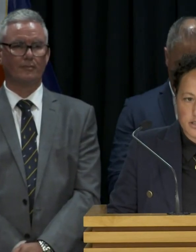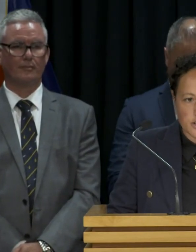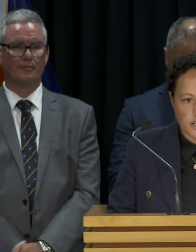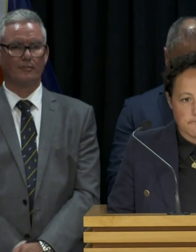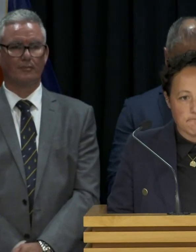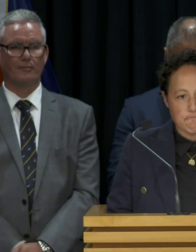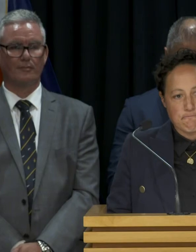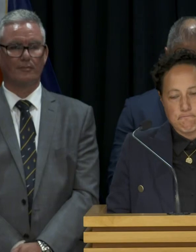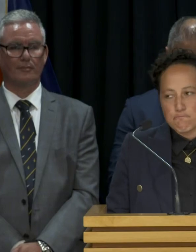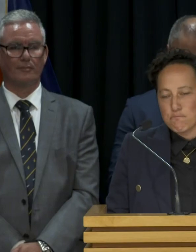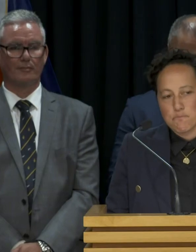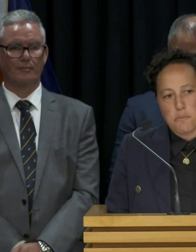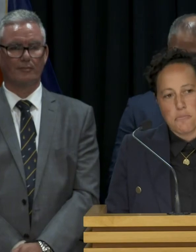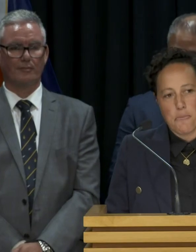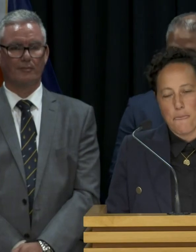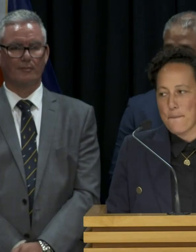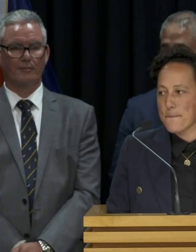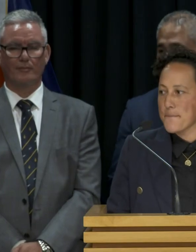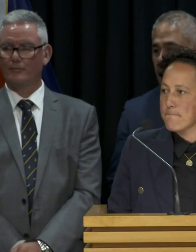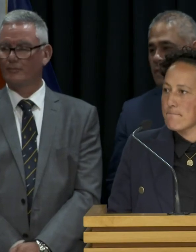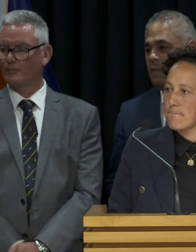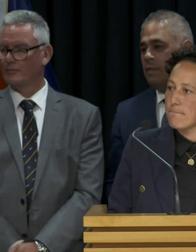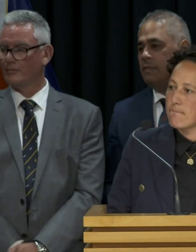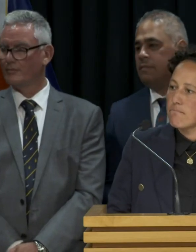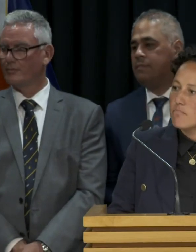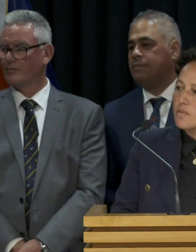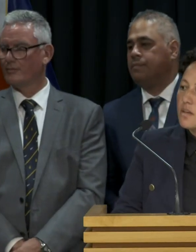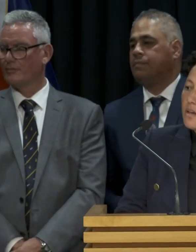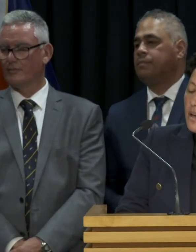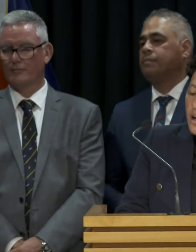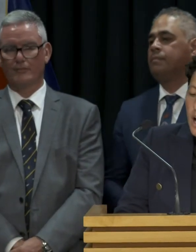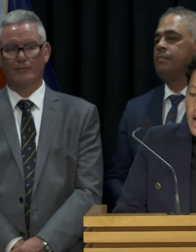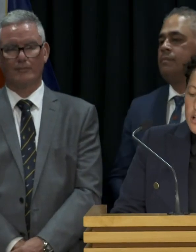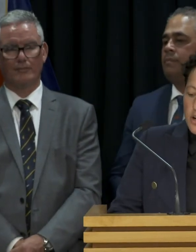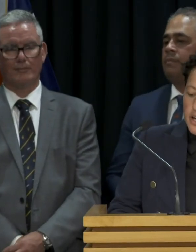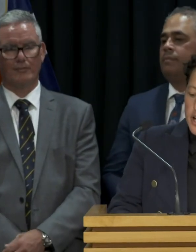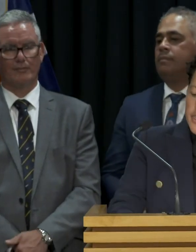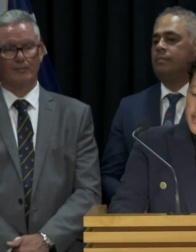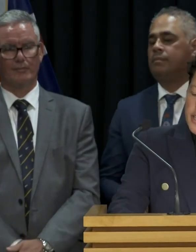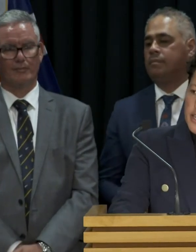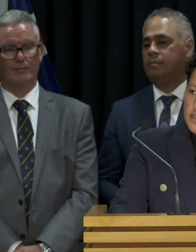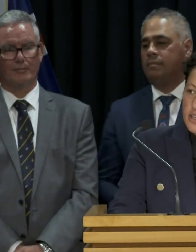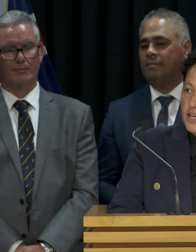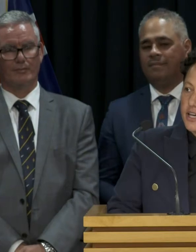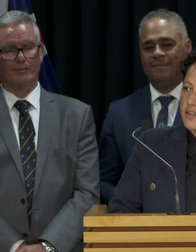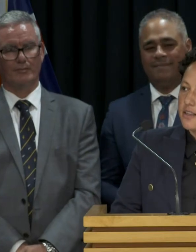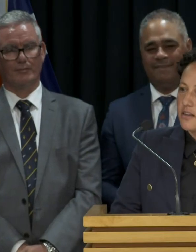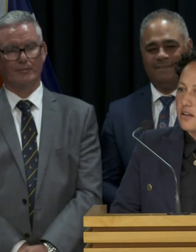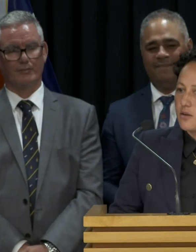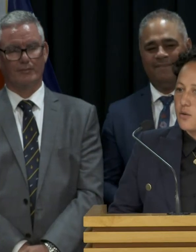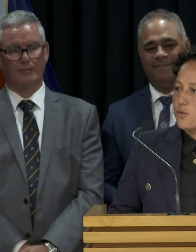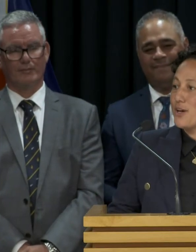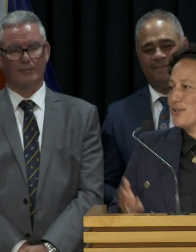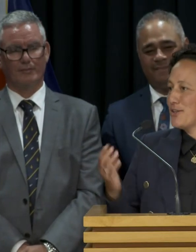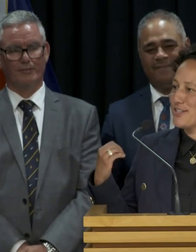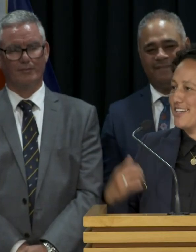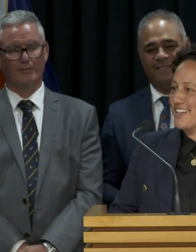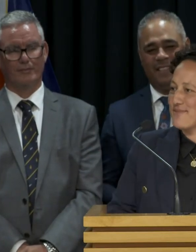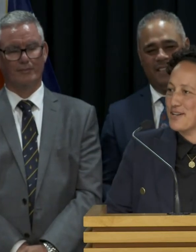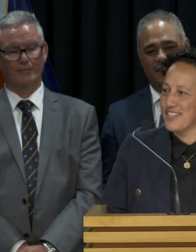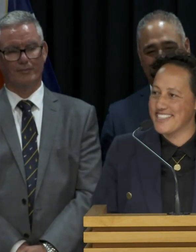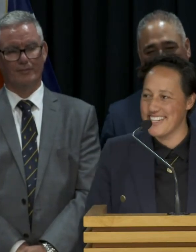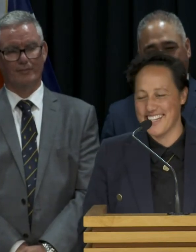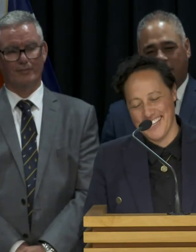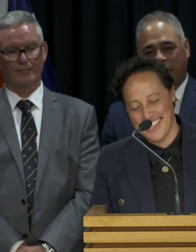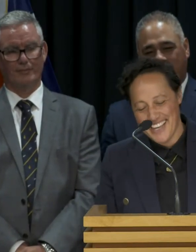next steps of this journey. Why are you the right fit for that portfolio? Oh, look, I think, why not? Yeah,